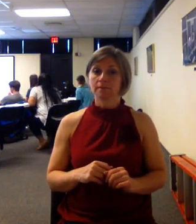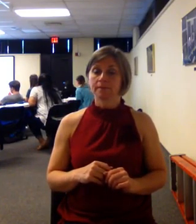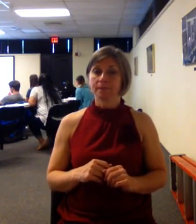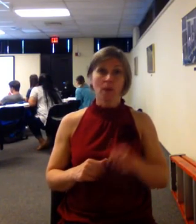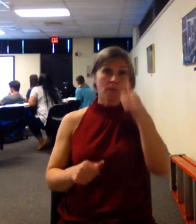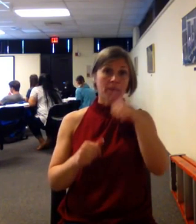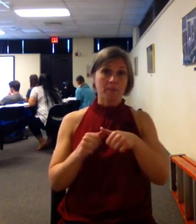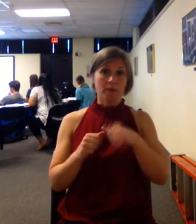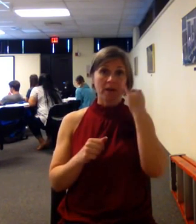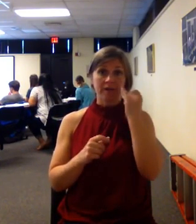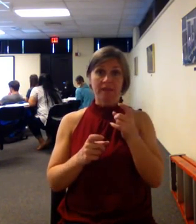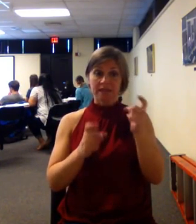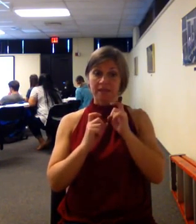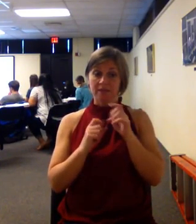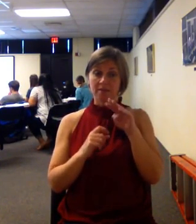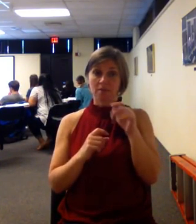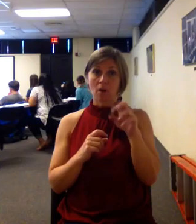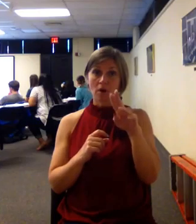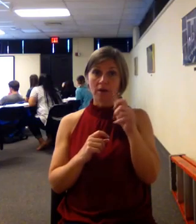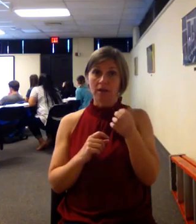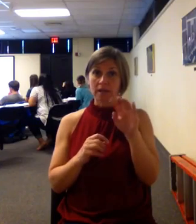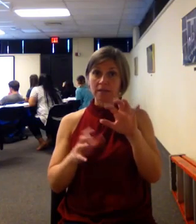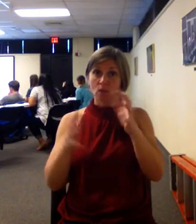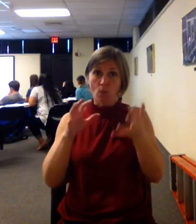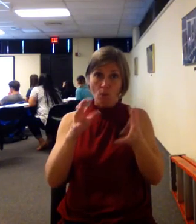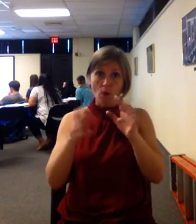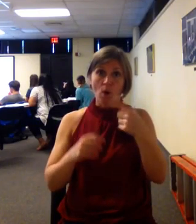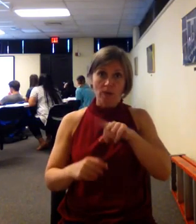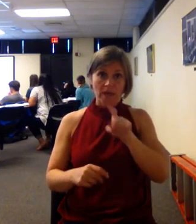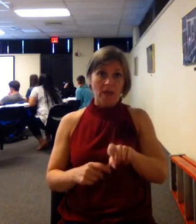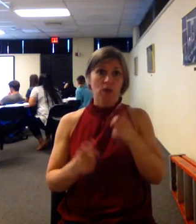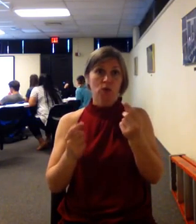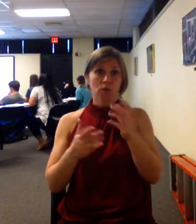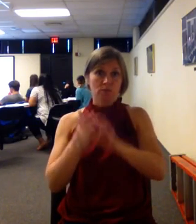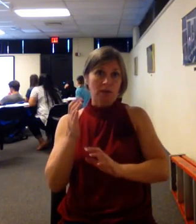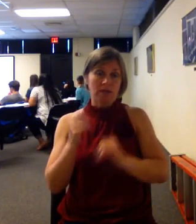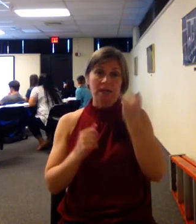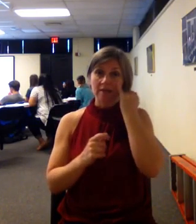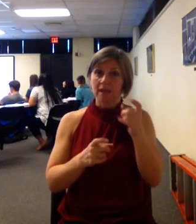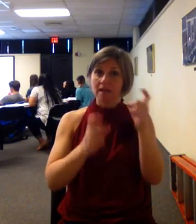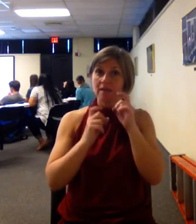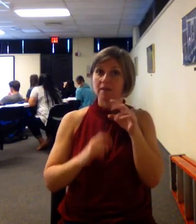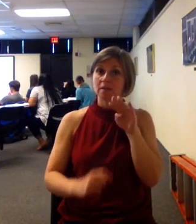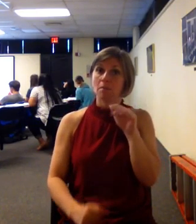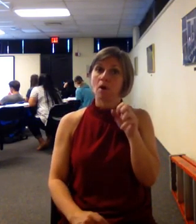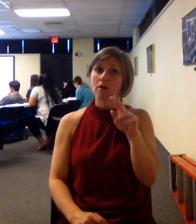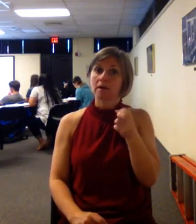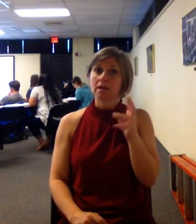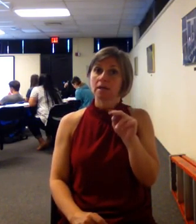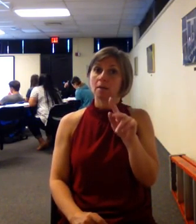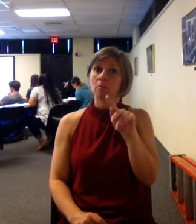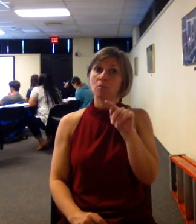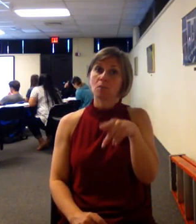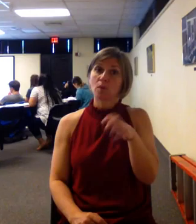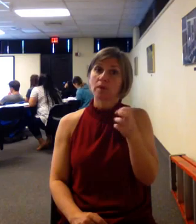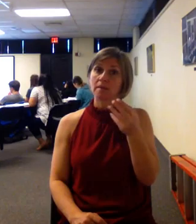Remember, if they give us market as a whole, we have to do the subtraction. If they gave us market premium, no subtraction.